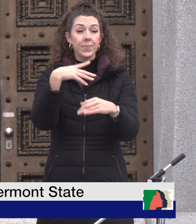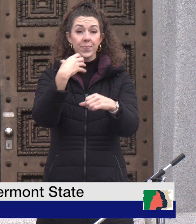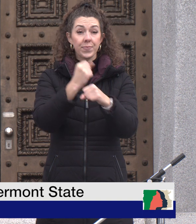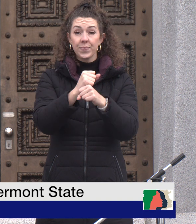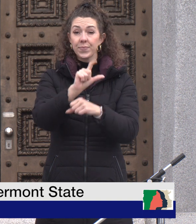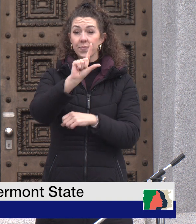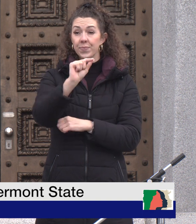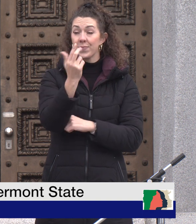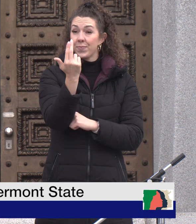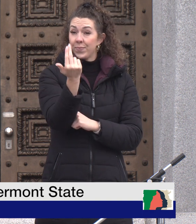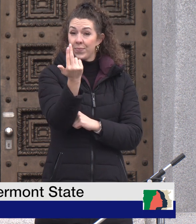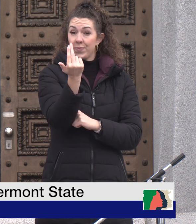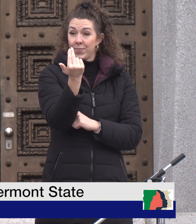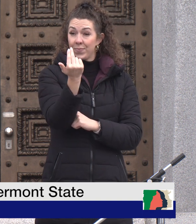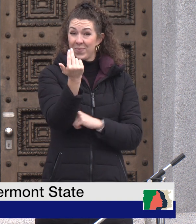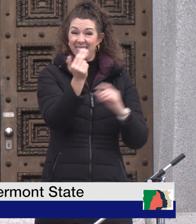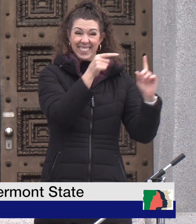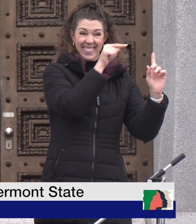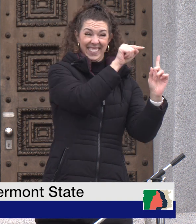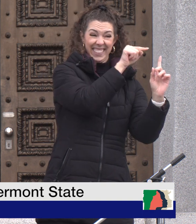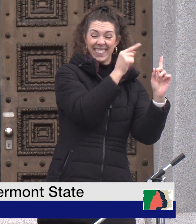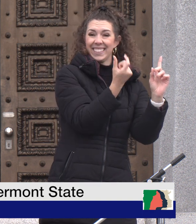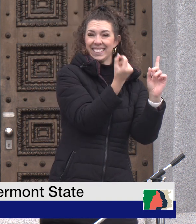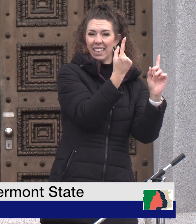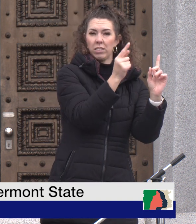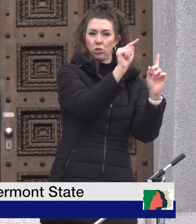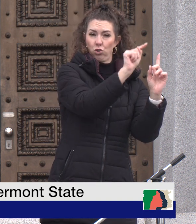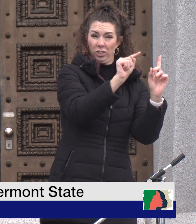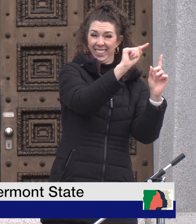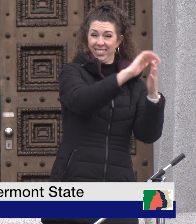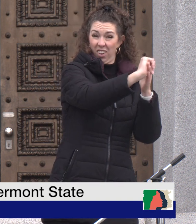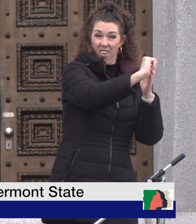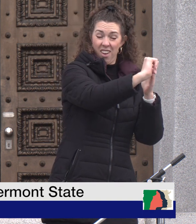we're going from holding $11 trillion